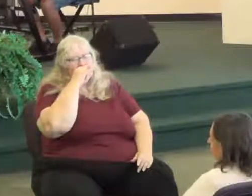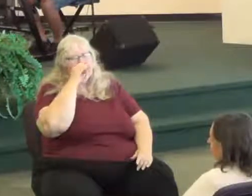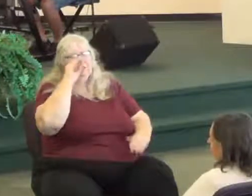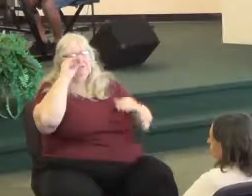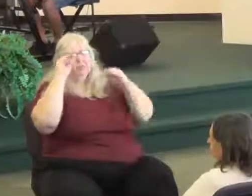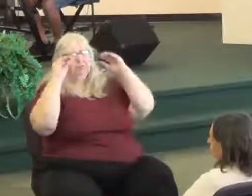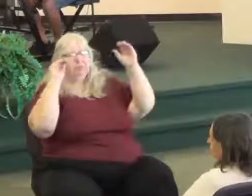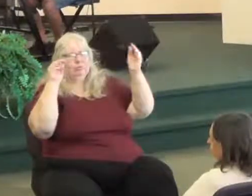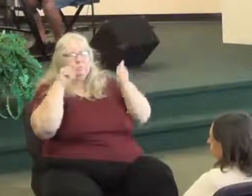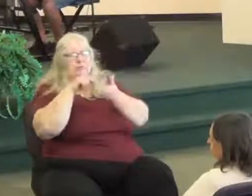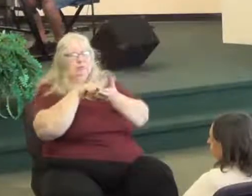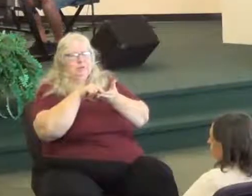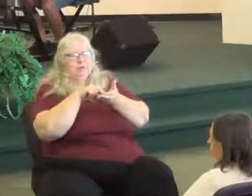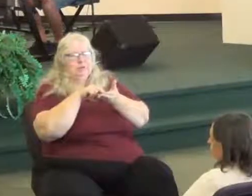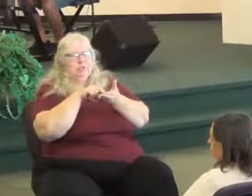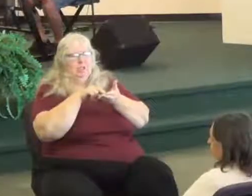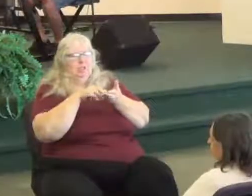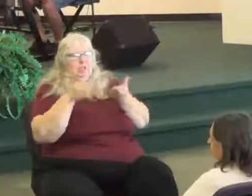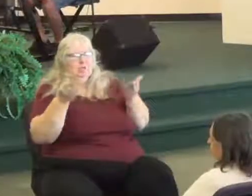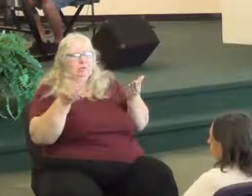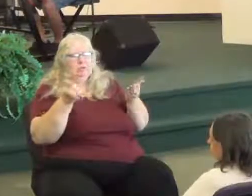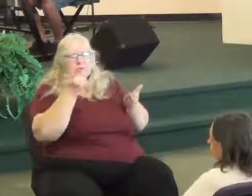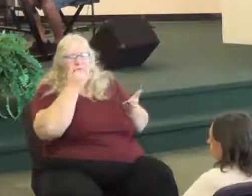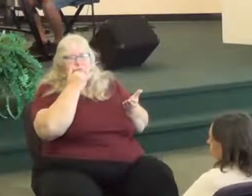there. I'm thinking, what's up with this?